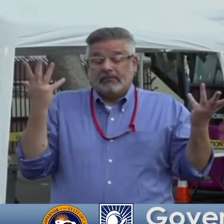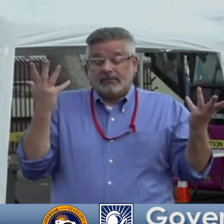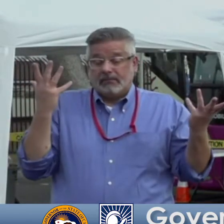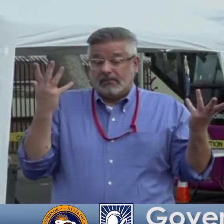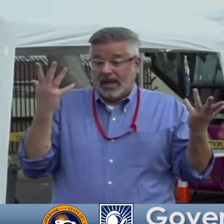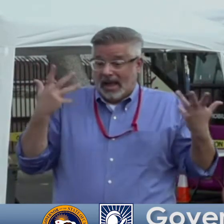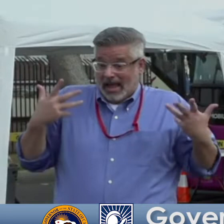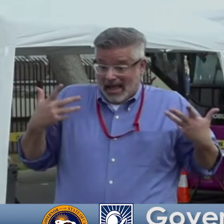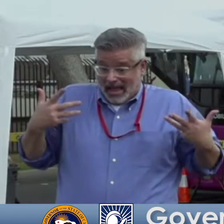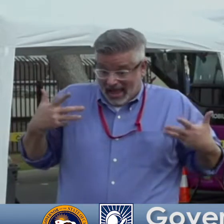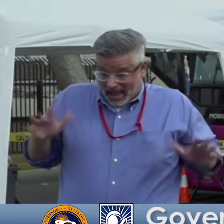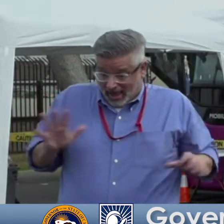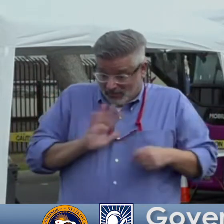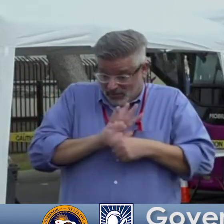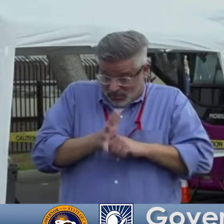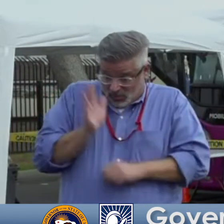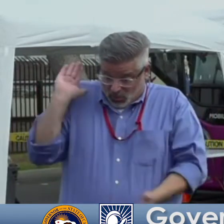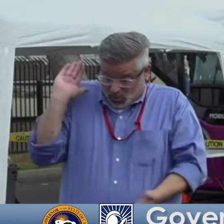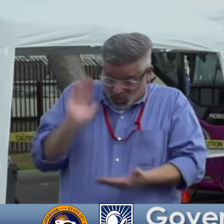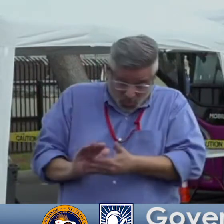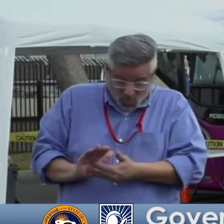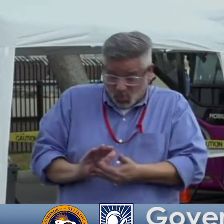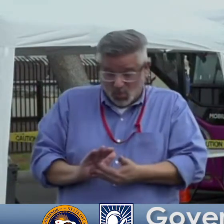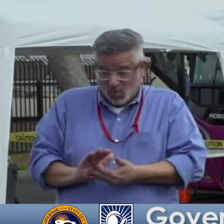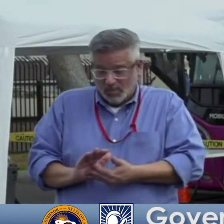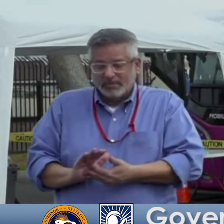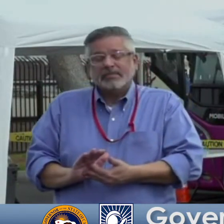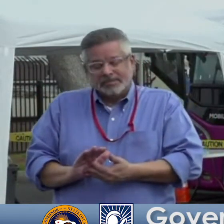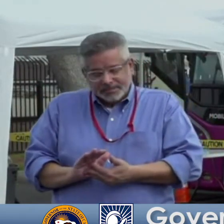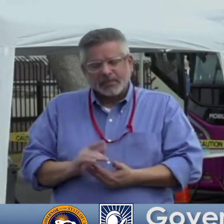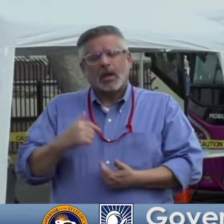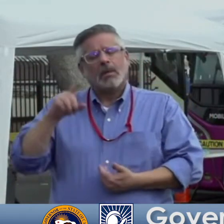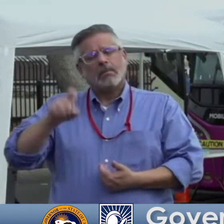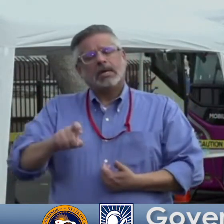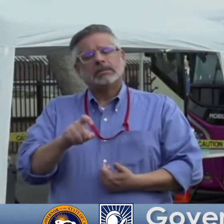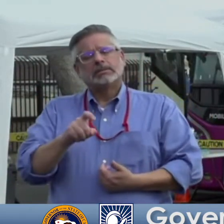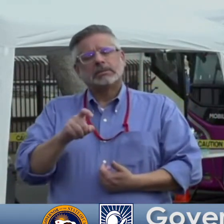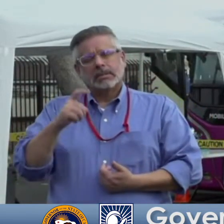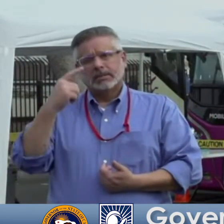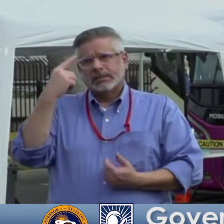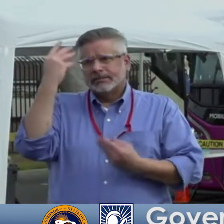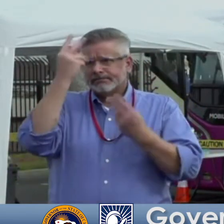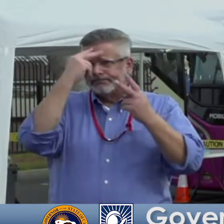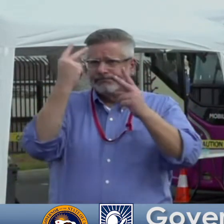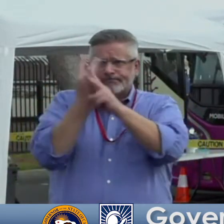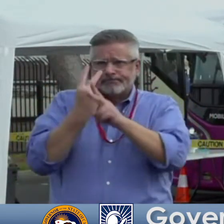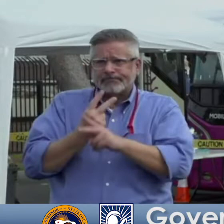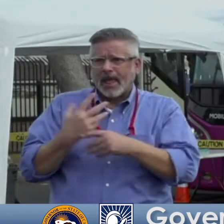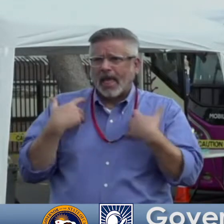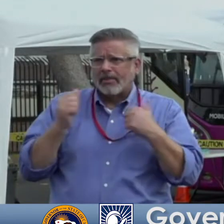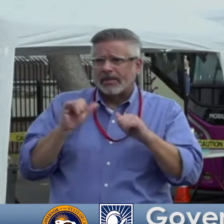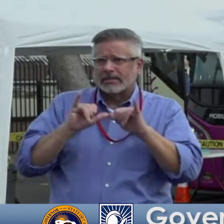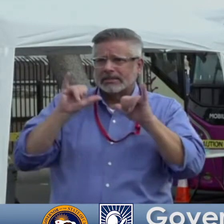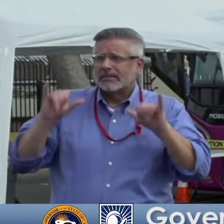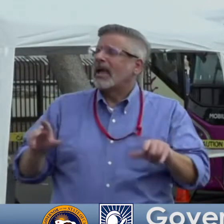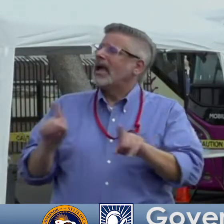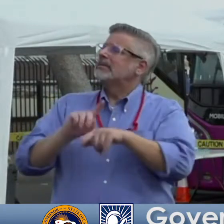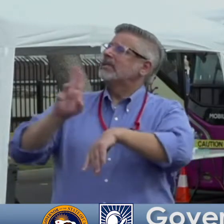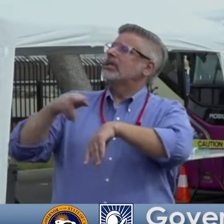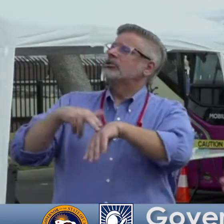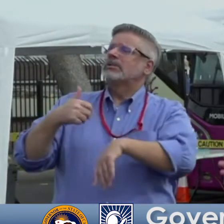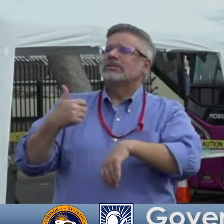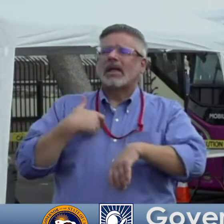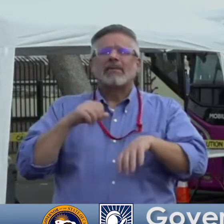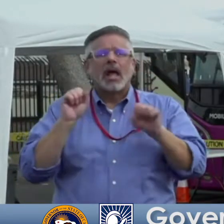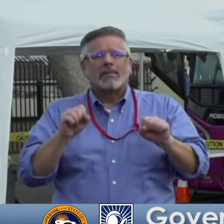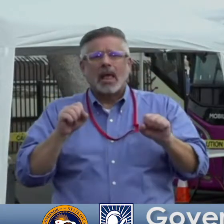after action on this pandemic is a reevaluation of our healthcare system as a nation and our